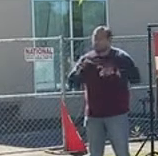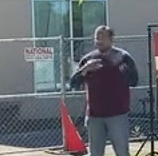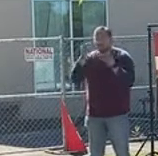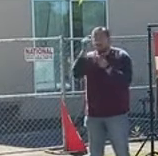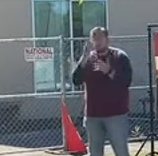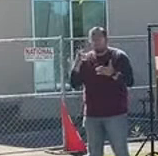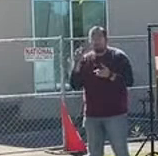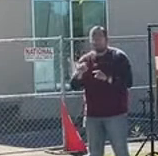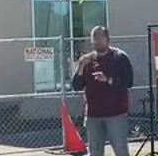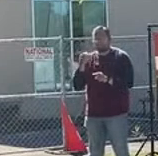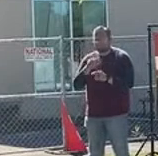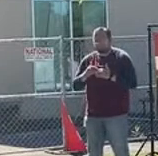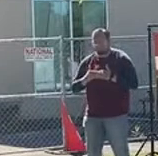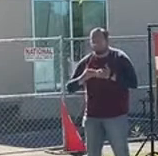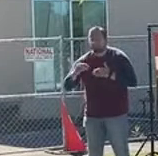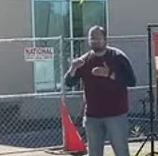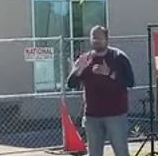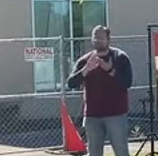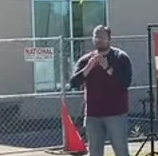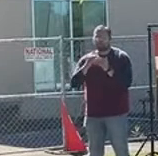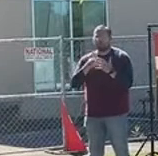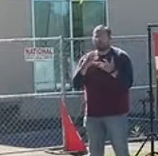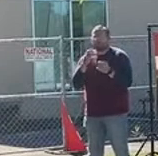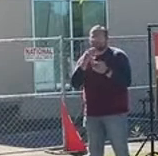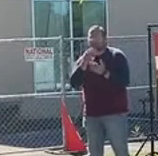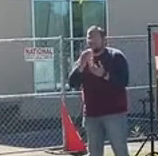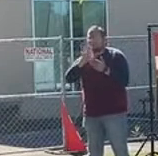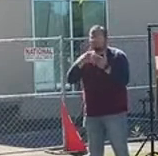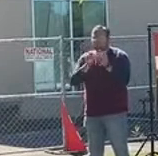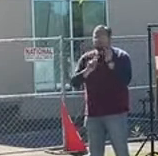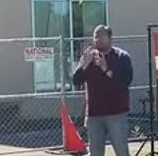community. I also want to thank everybody who made this